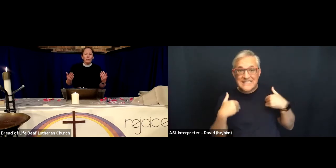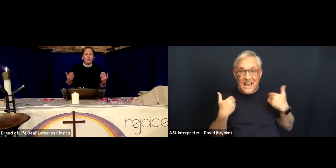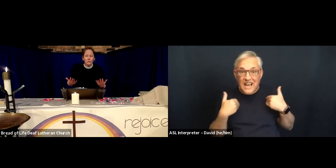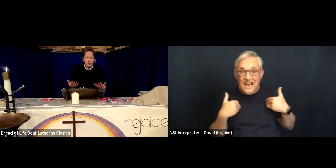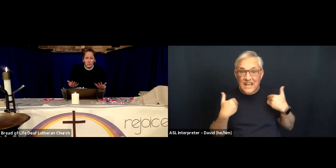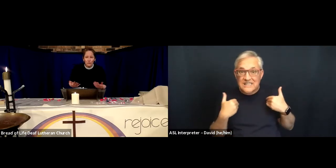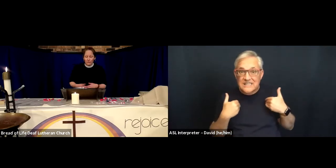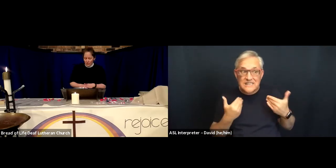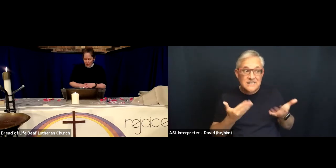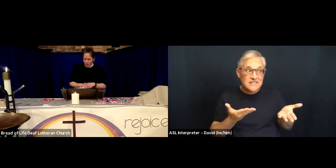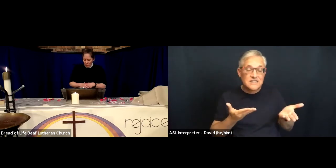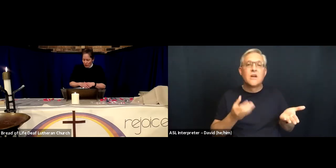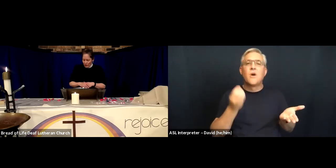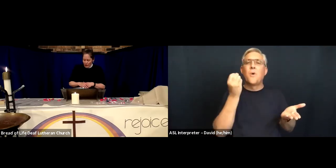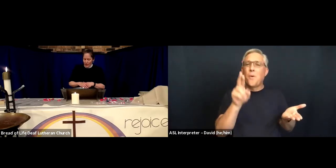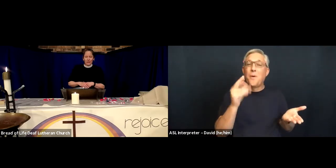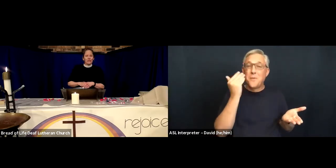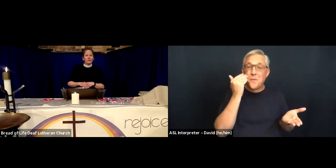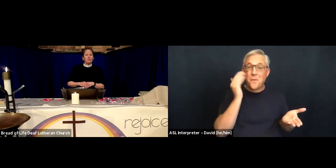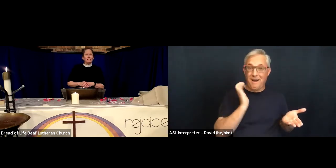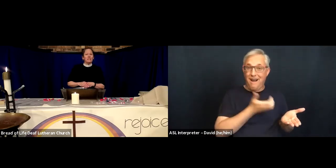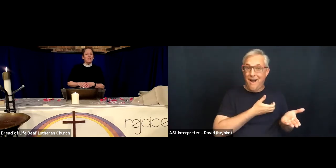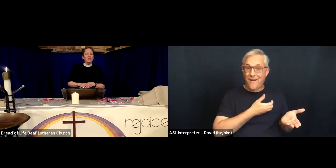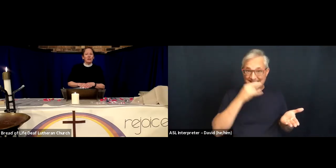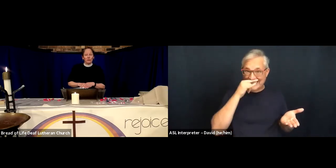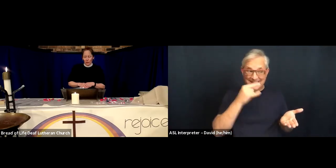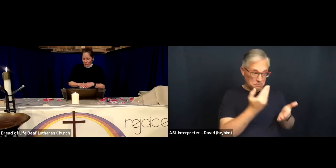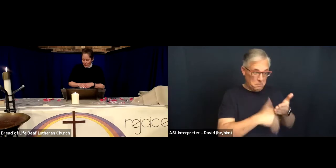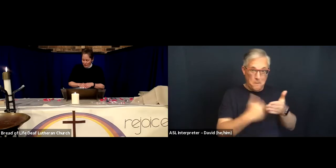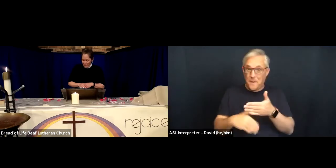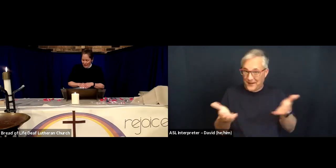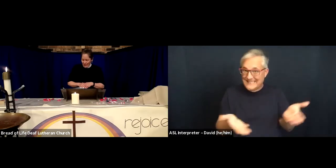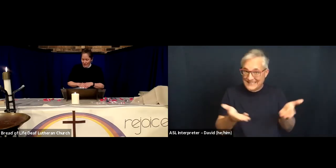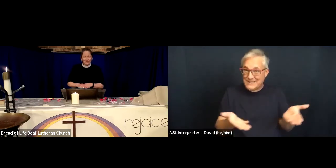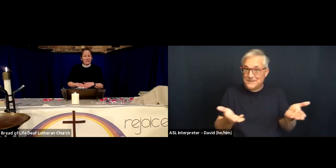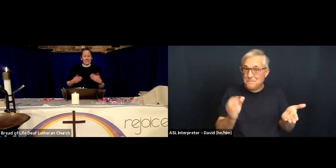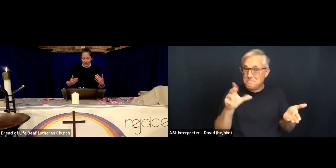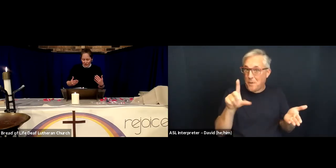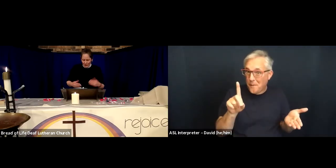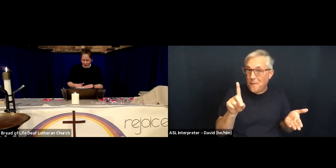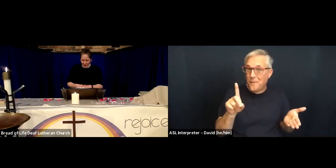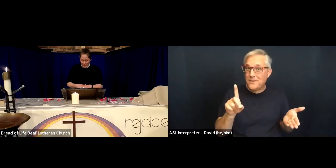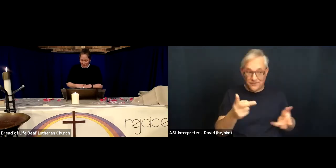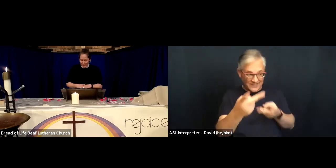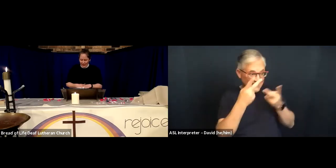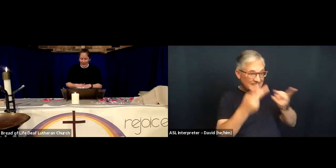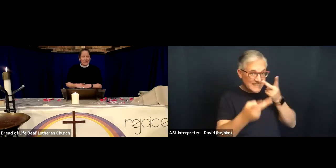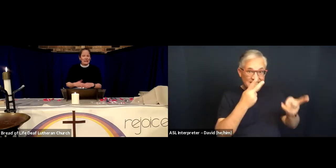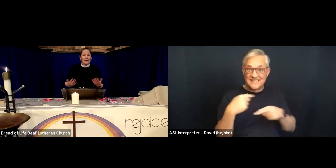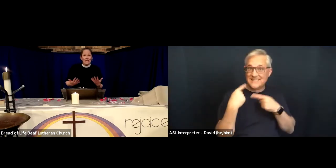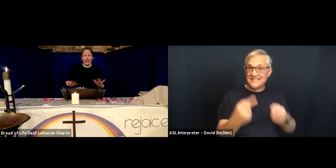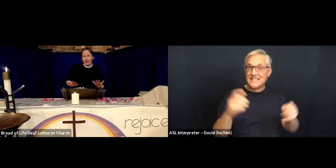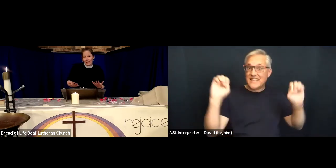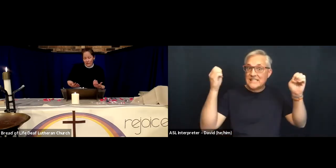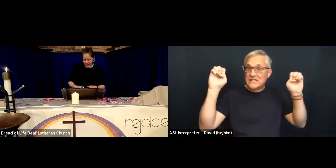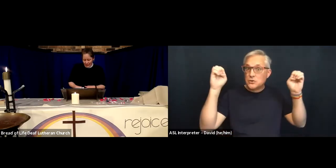or for those beautiful, bold kids that you've been seeing here in worship since Easter,